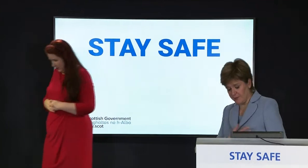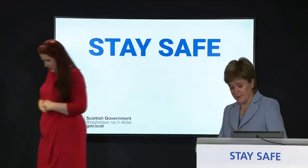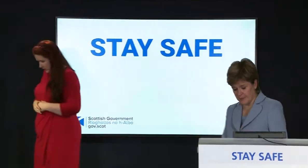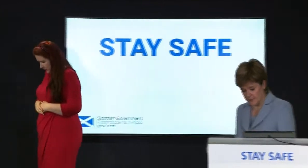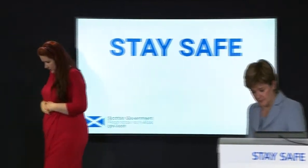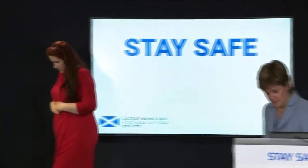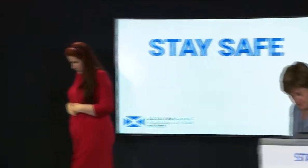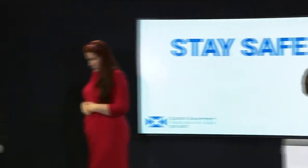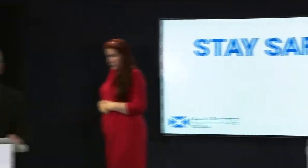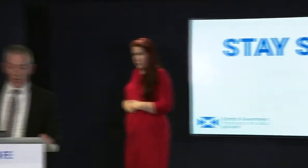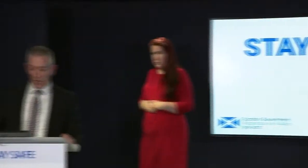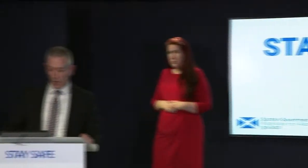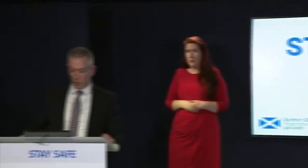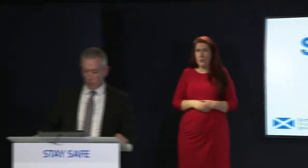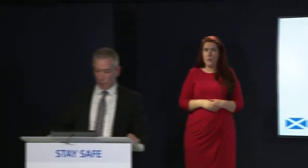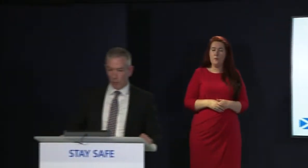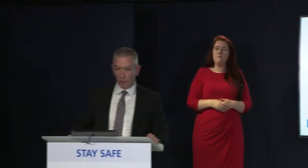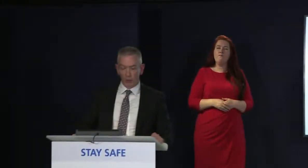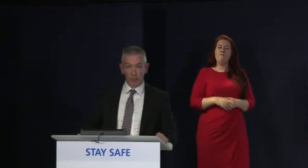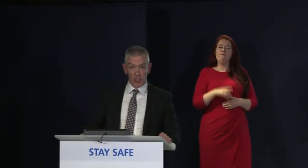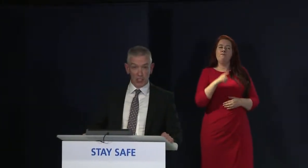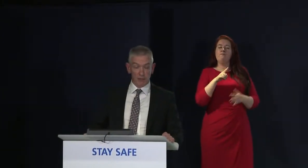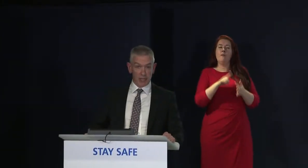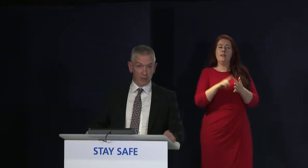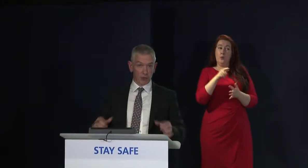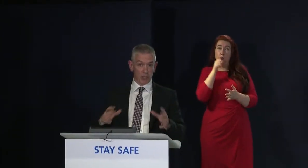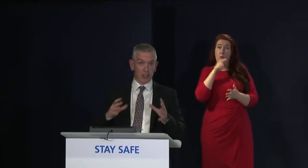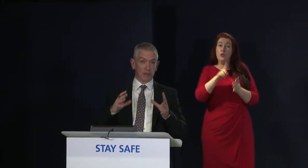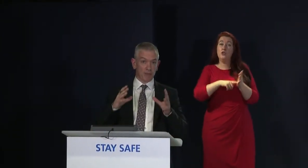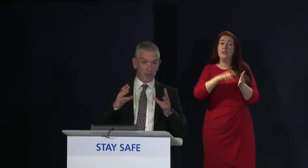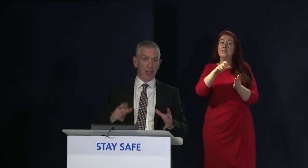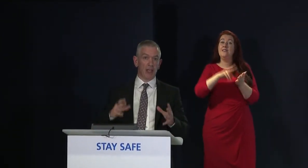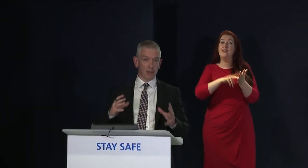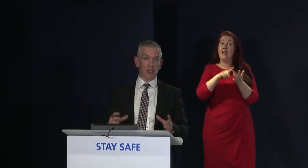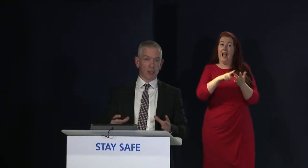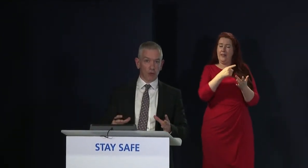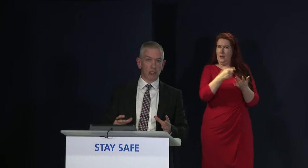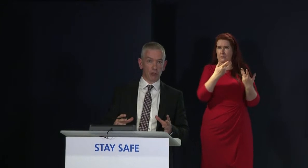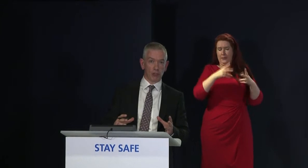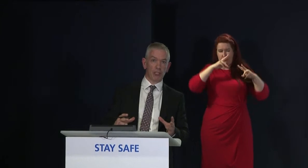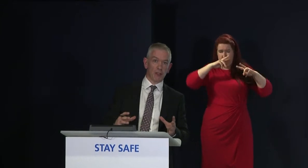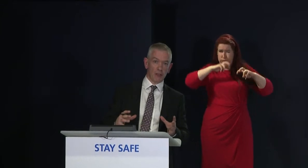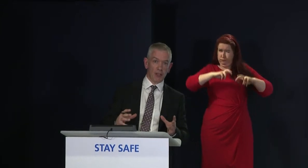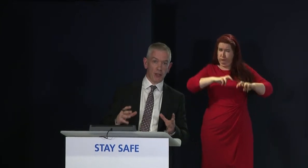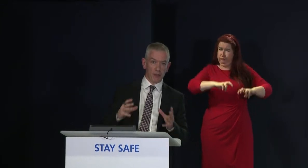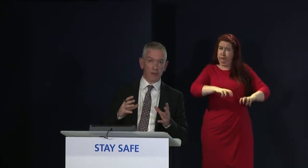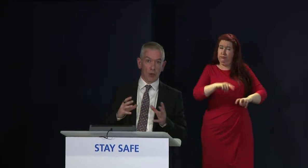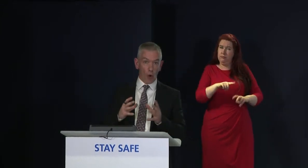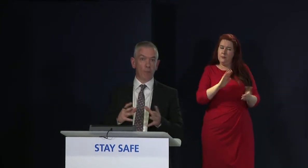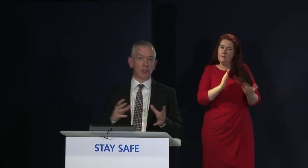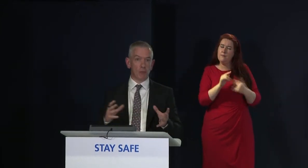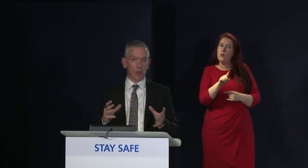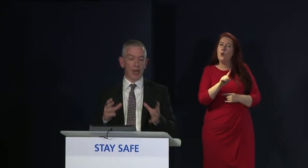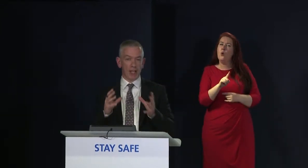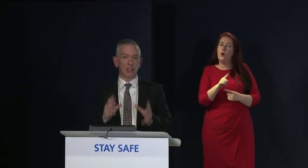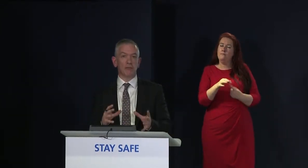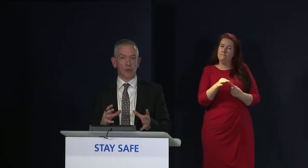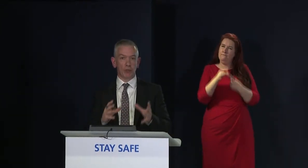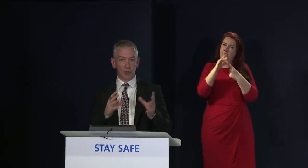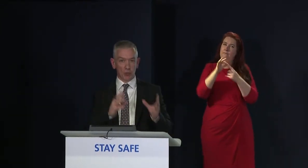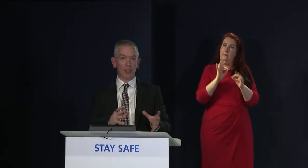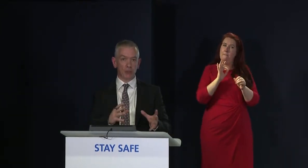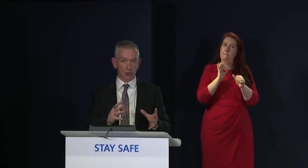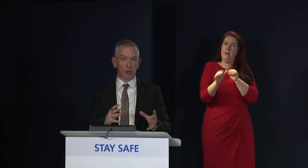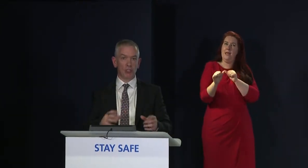than previously. Elsa, as you probably know, the JCVI have looked at this very, very closely, looking at the optimal